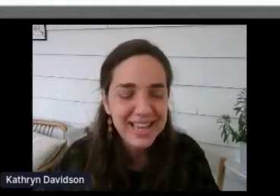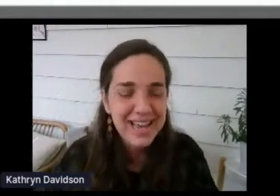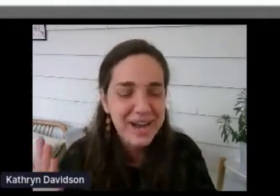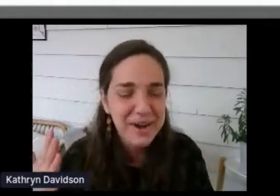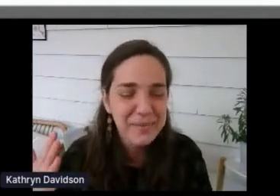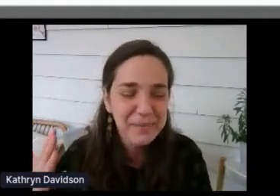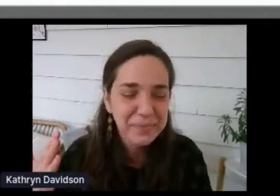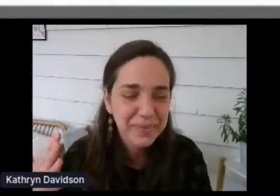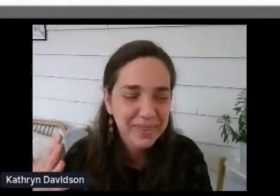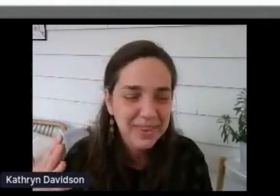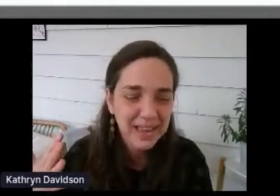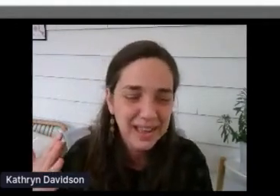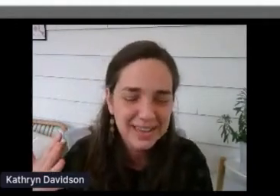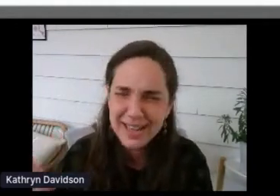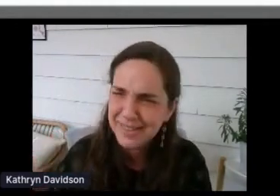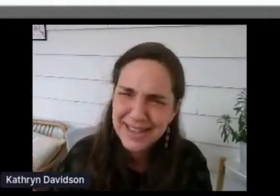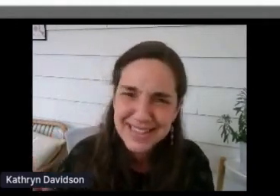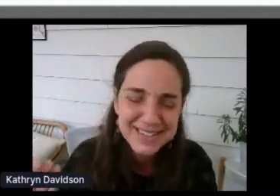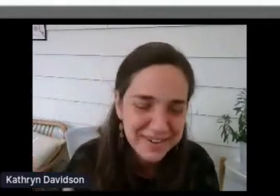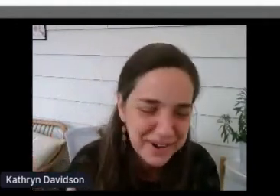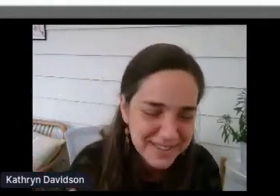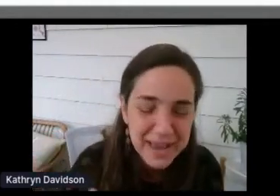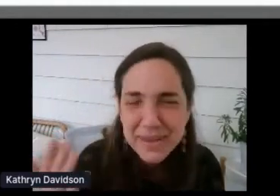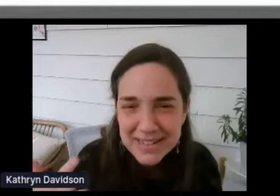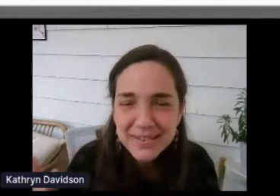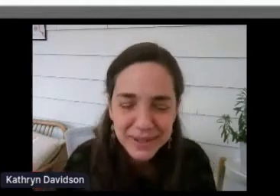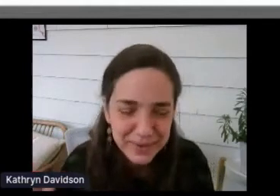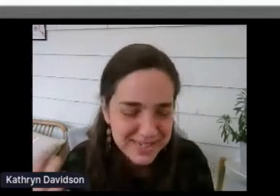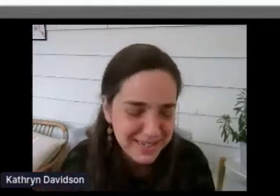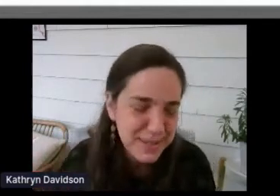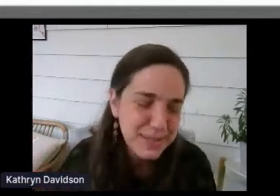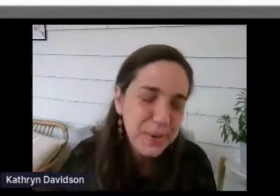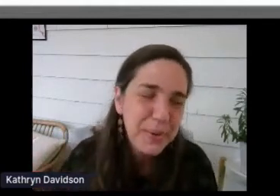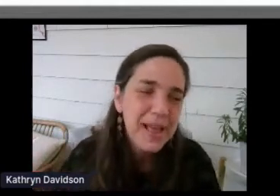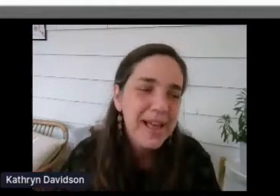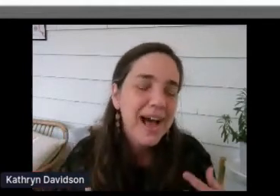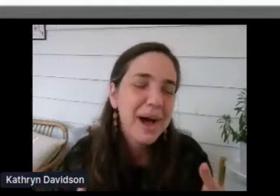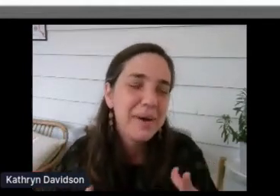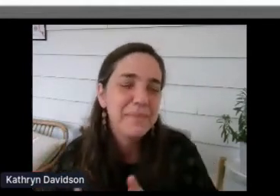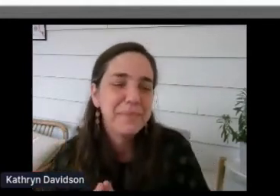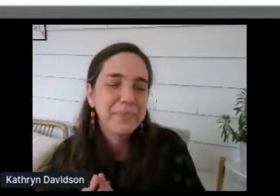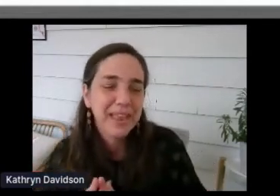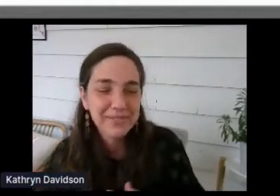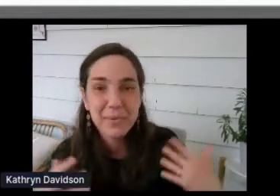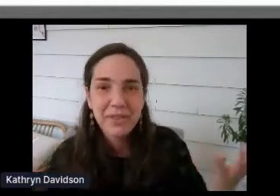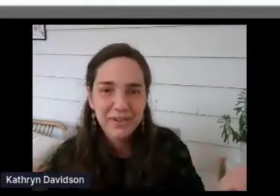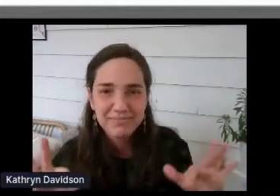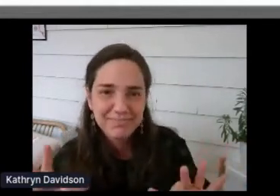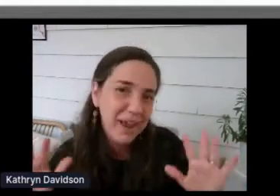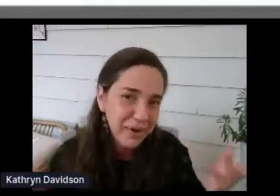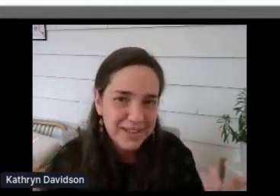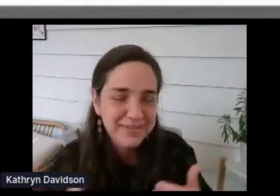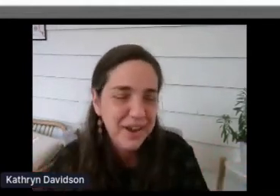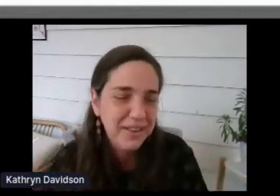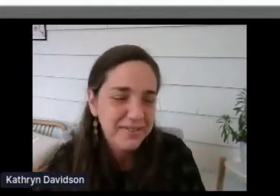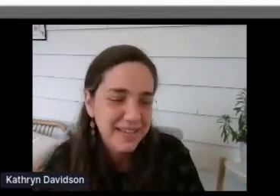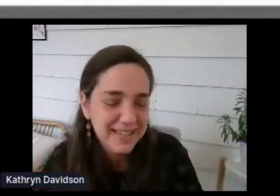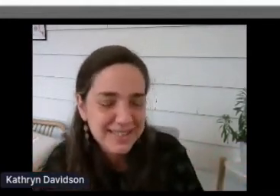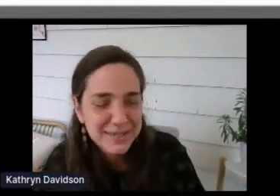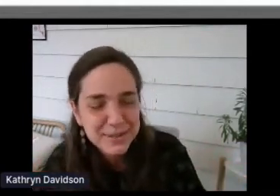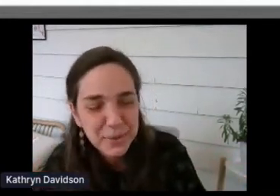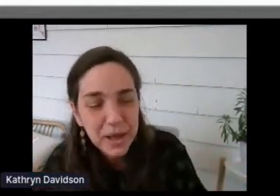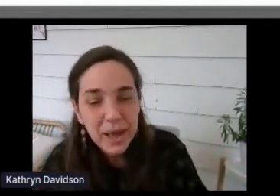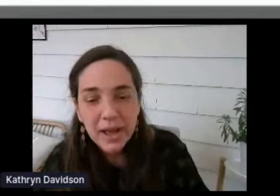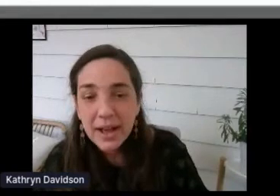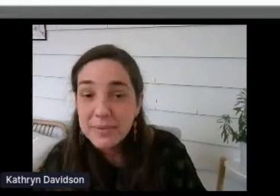interesting, I think I said outside of CogSci, I mean outside of linguistics. So from other areas of cognitive